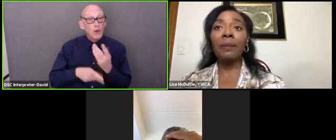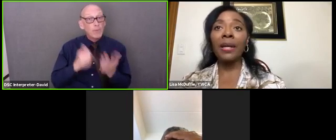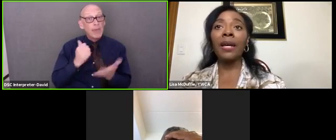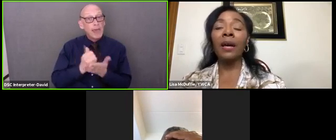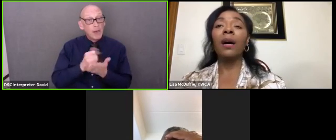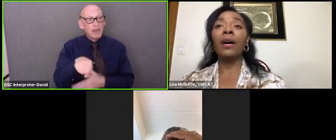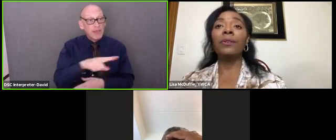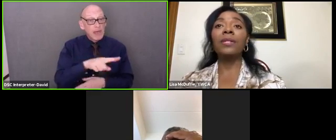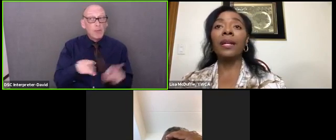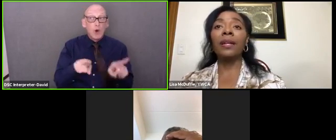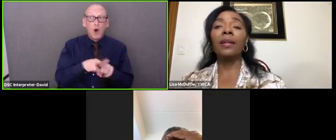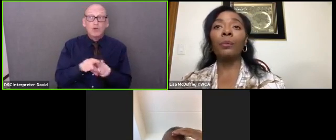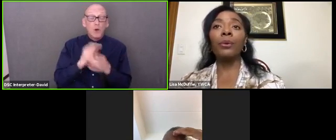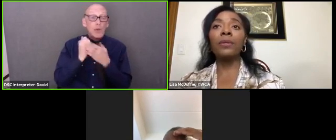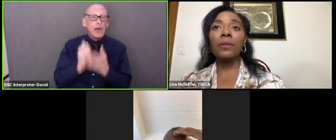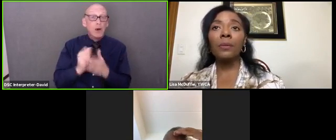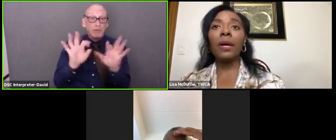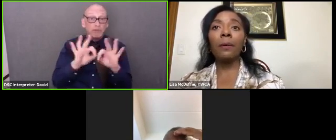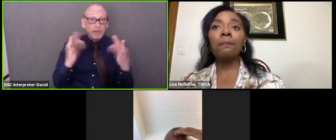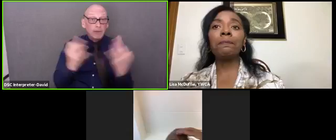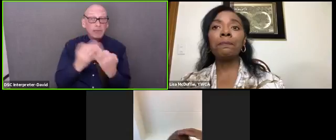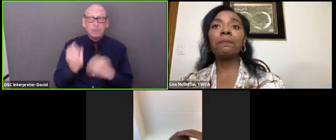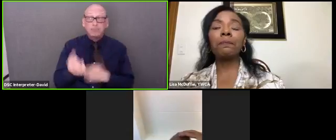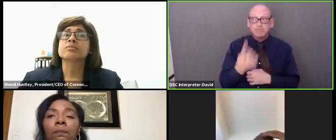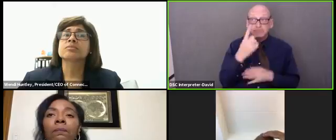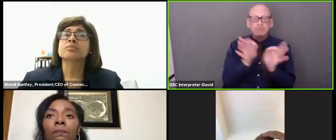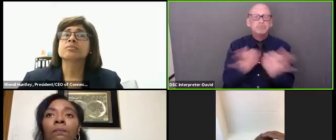their family understand the importance as well.